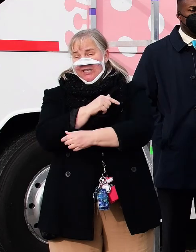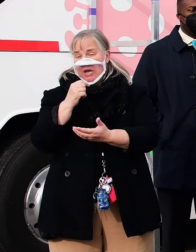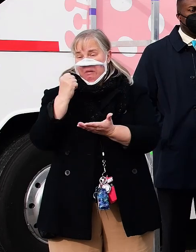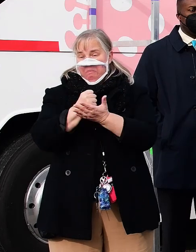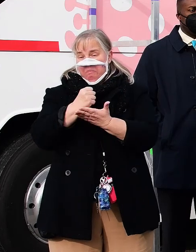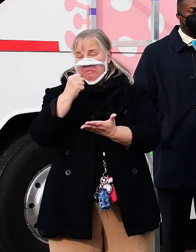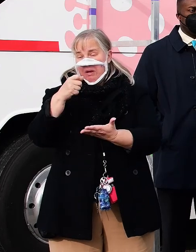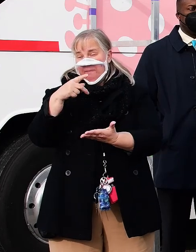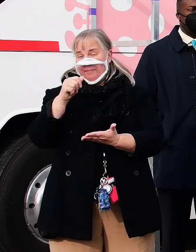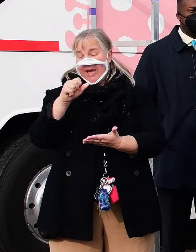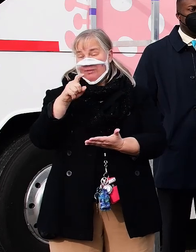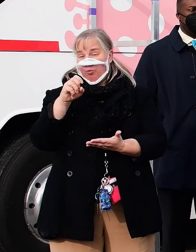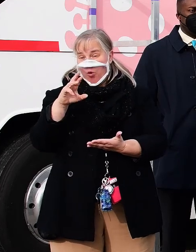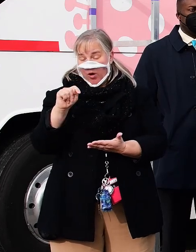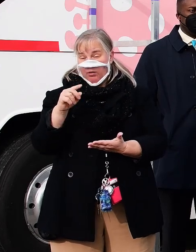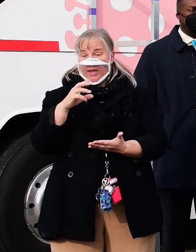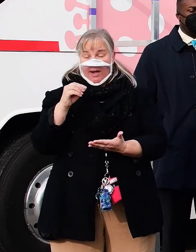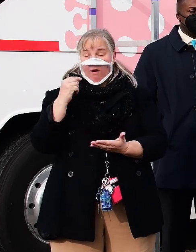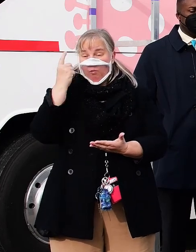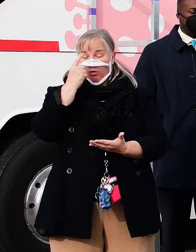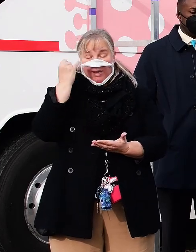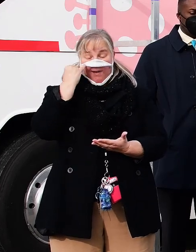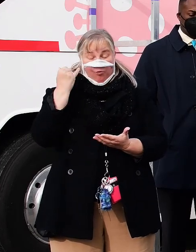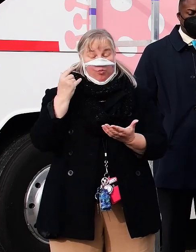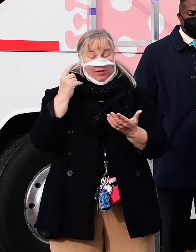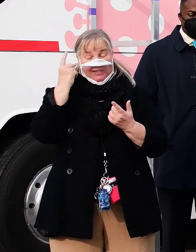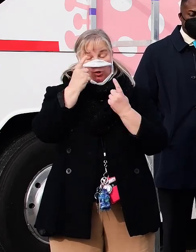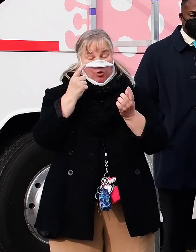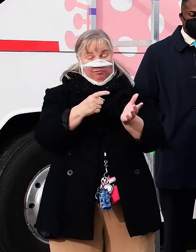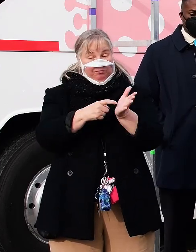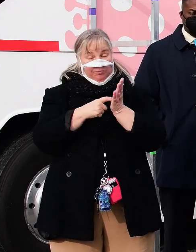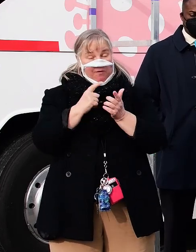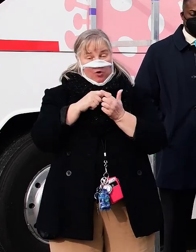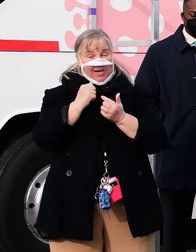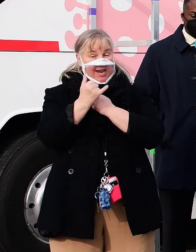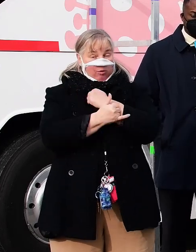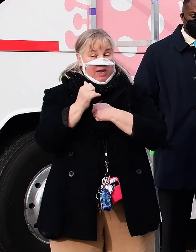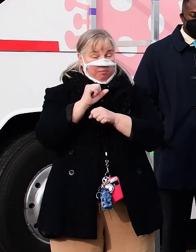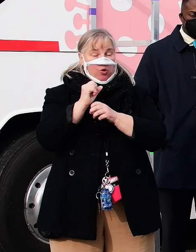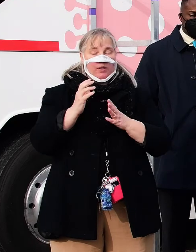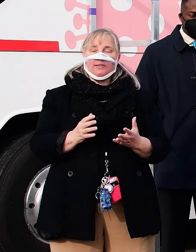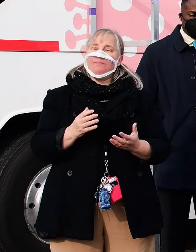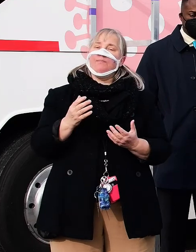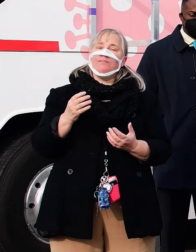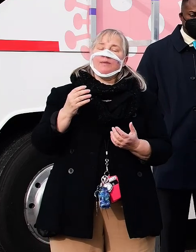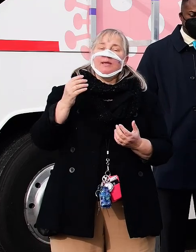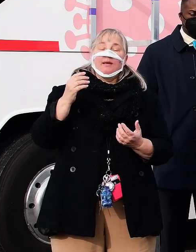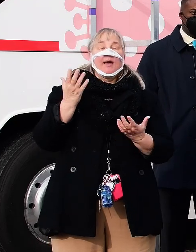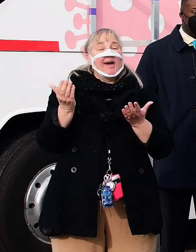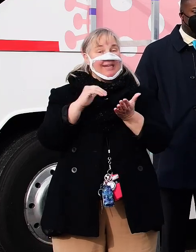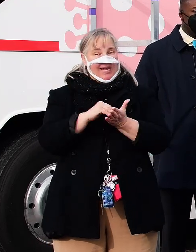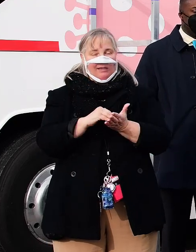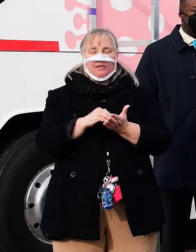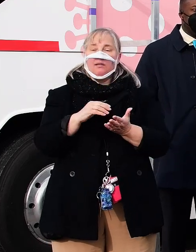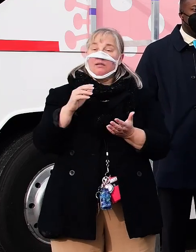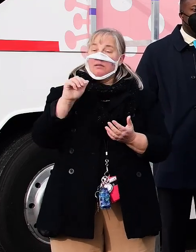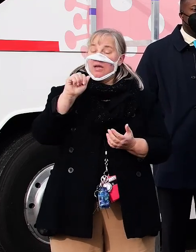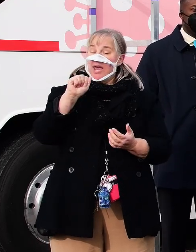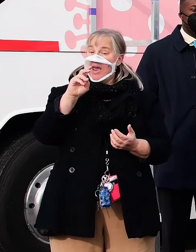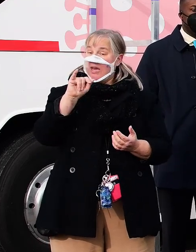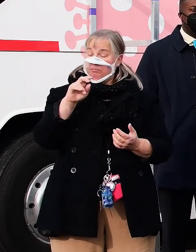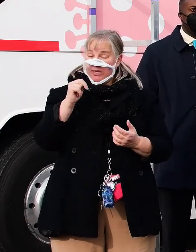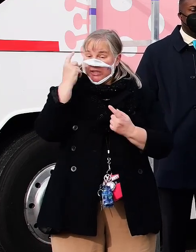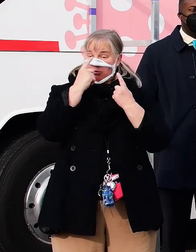vaccine requirement for county employees. Okay, the question for those joining on Facebook, is the administration considering a vaccine